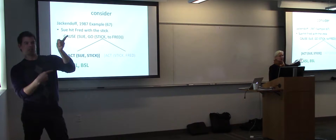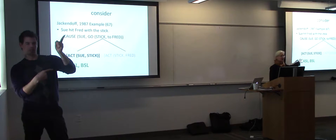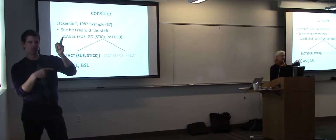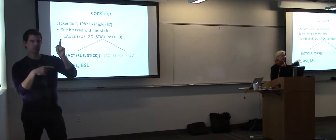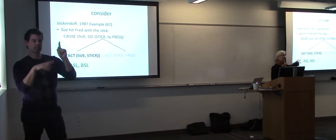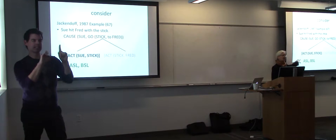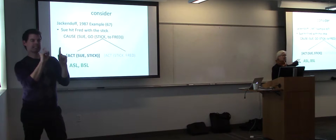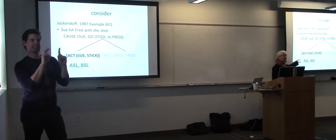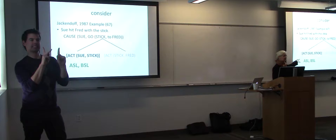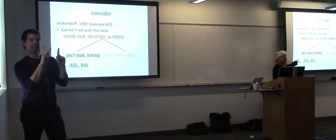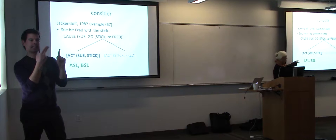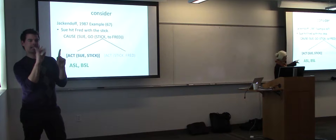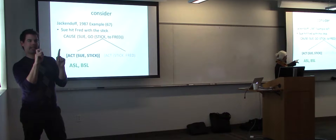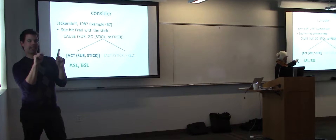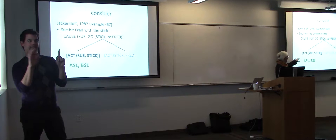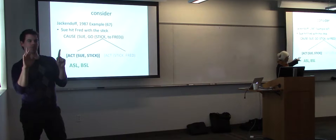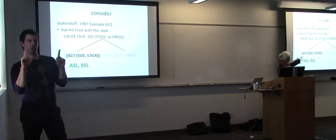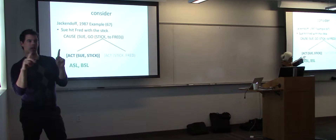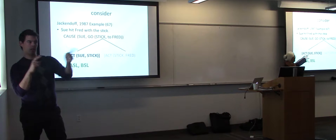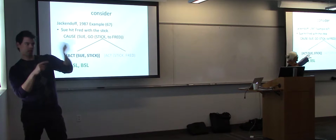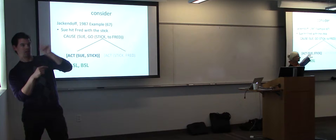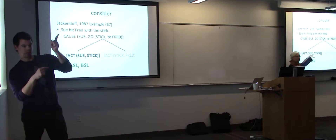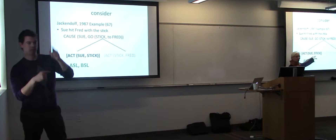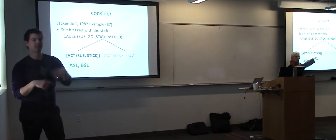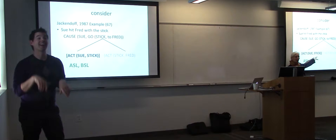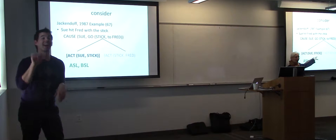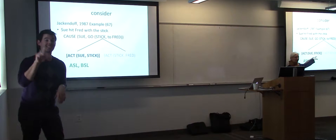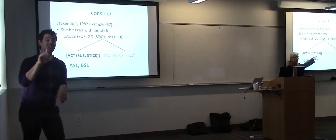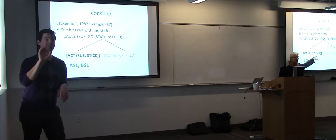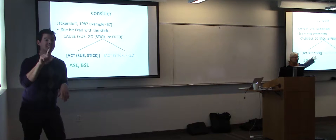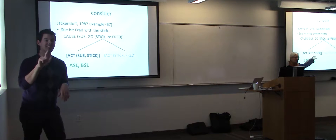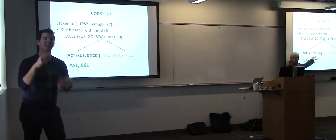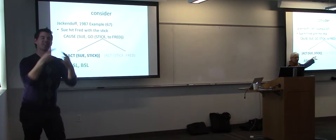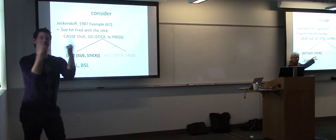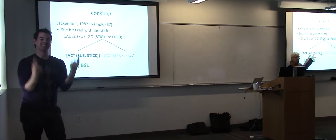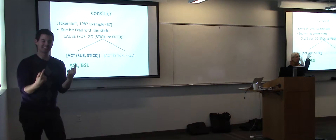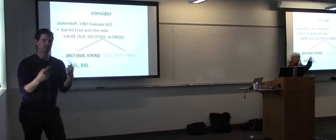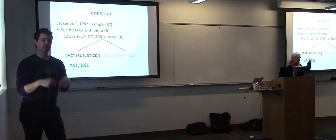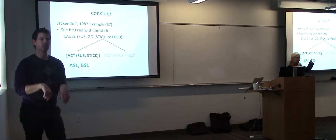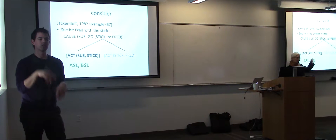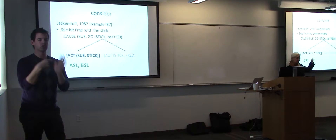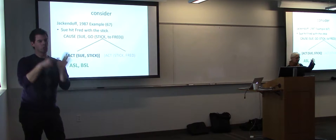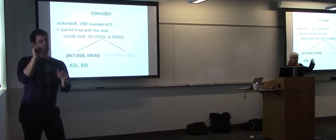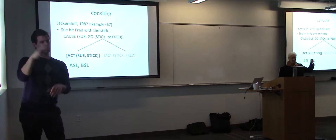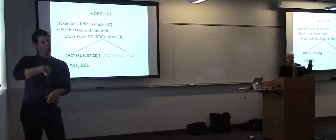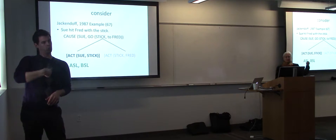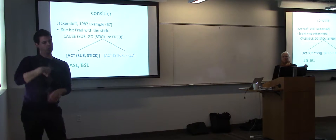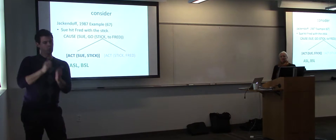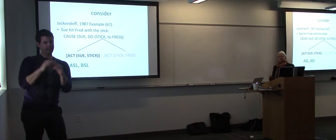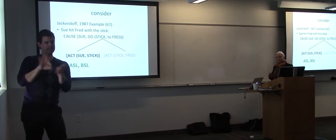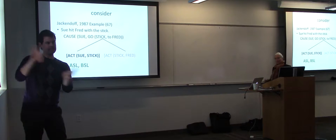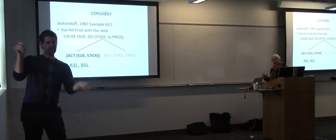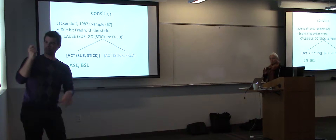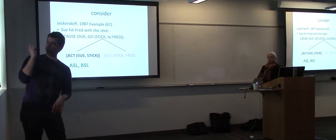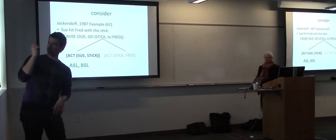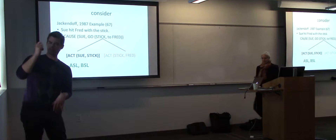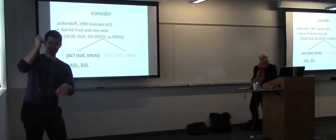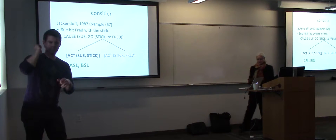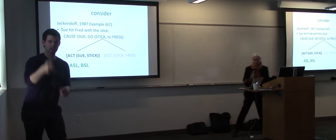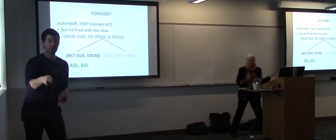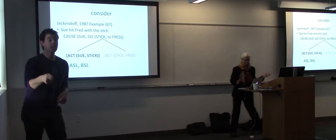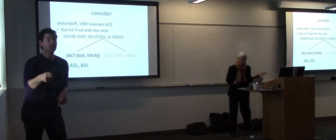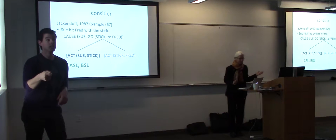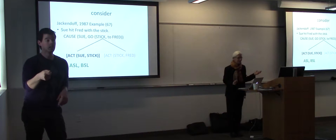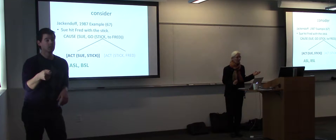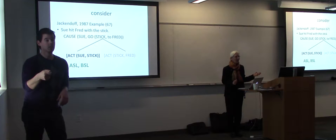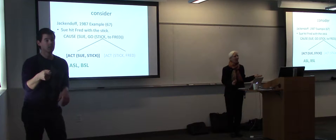of this predicate because they're emphasizing the Sue acting on the stick, the holding of the stick. So that's one